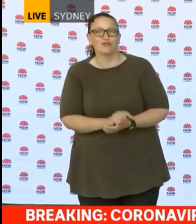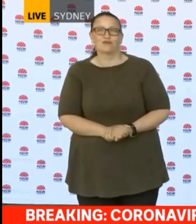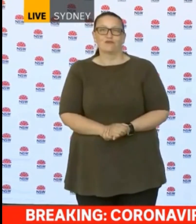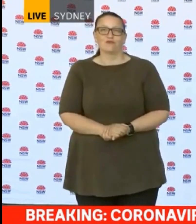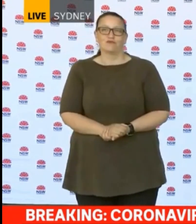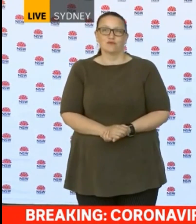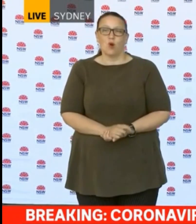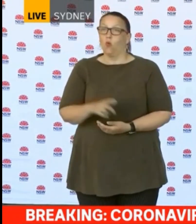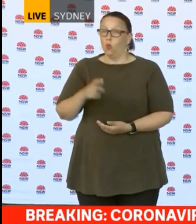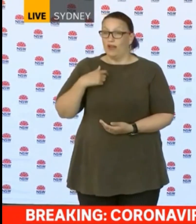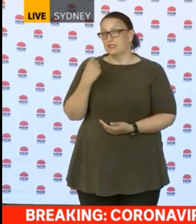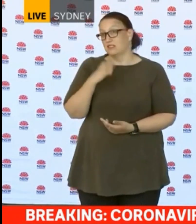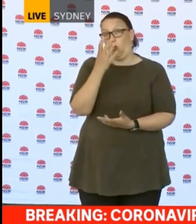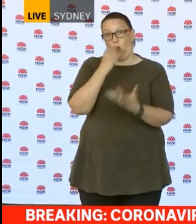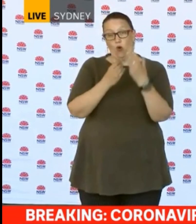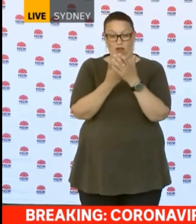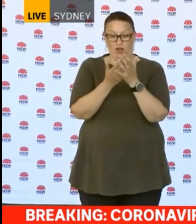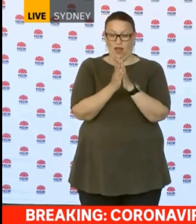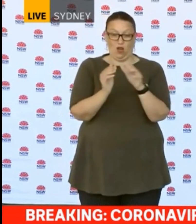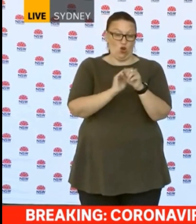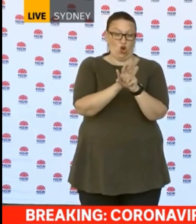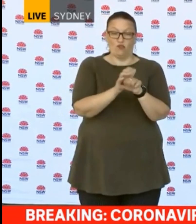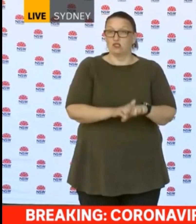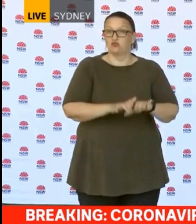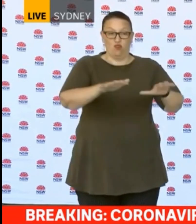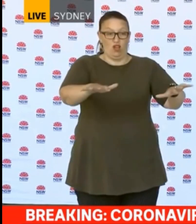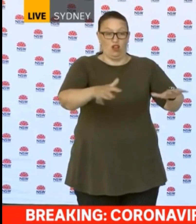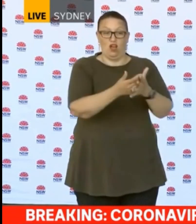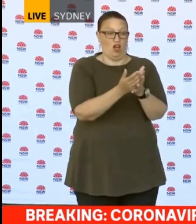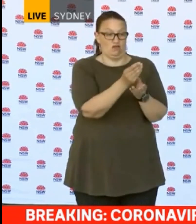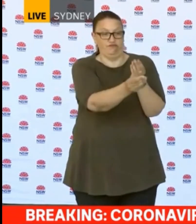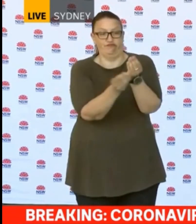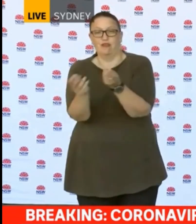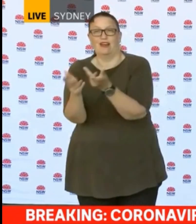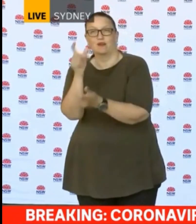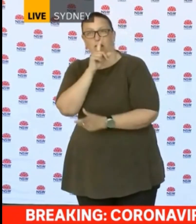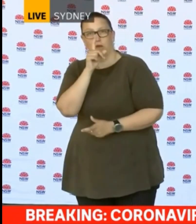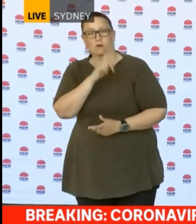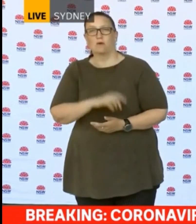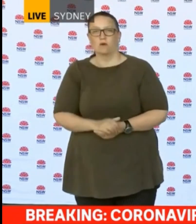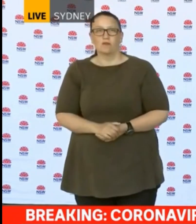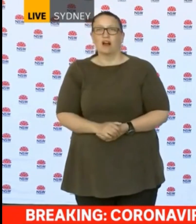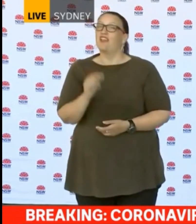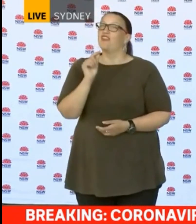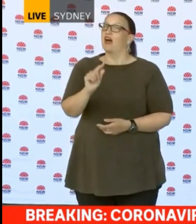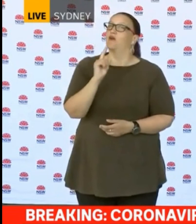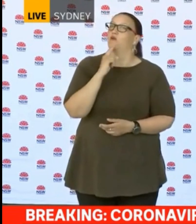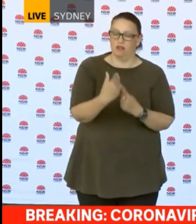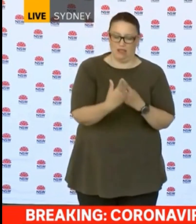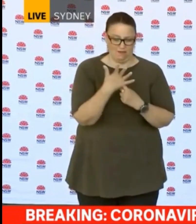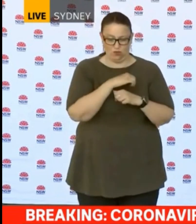knowledge of how COVID transmits, what settings are at greater risk, feed into our advice. And I know sometimes